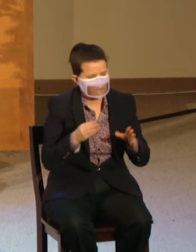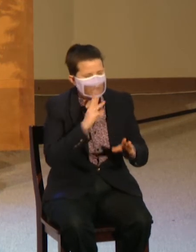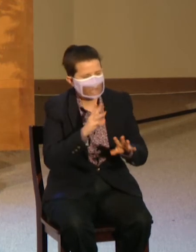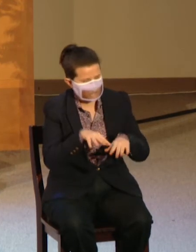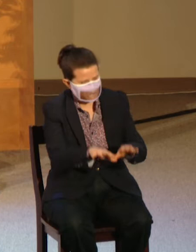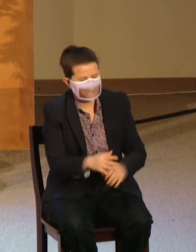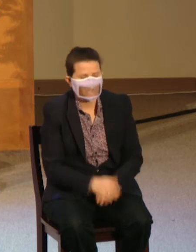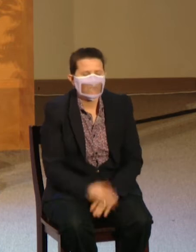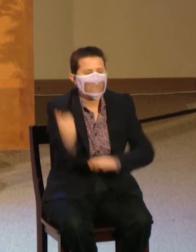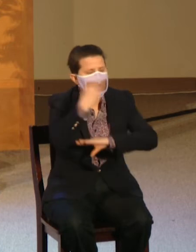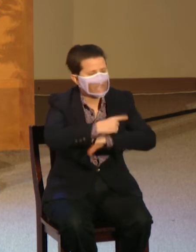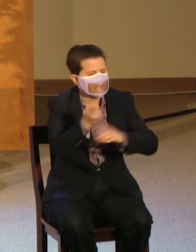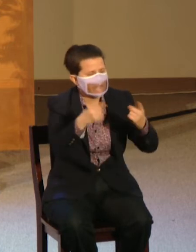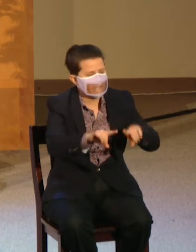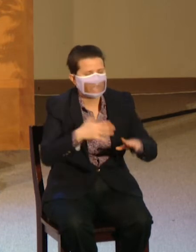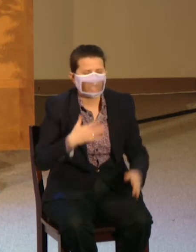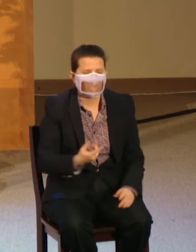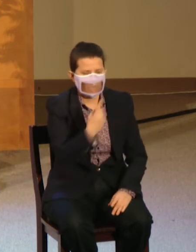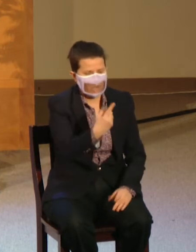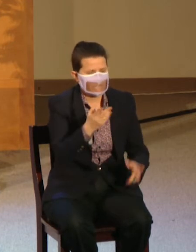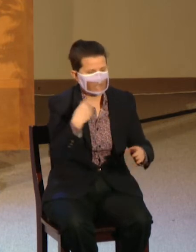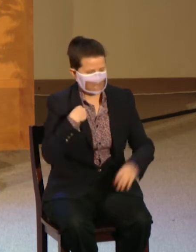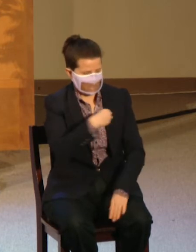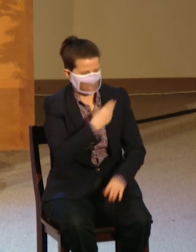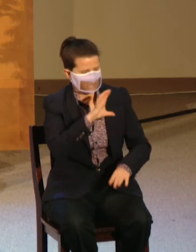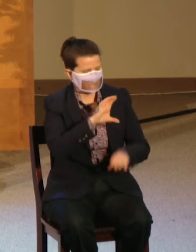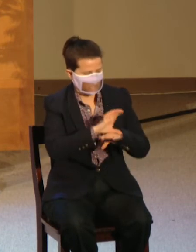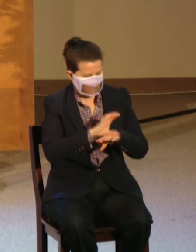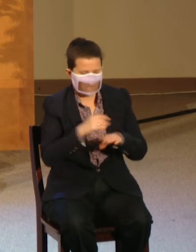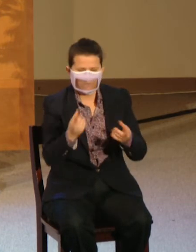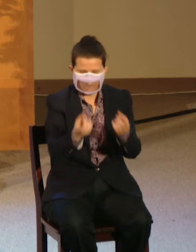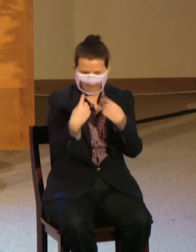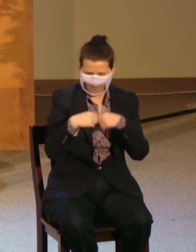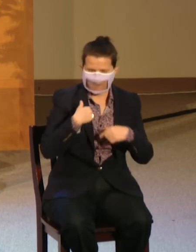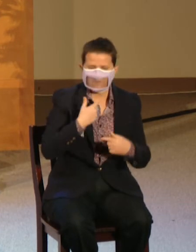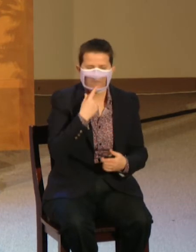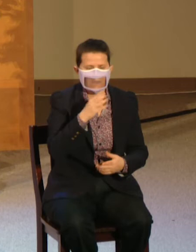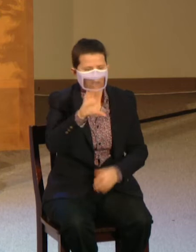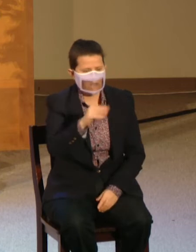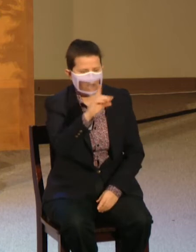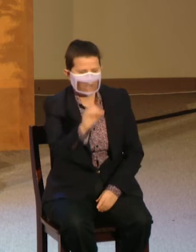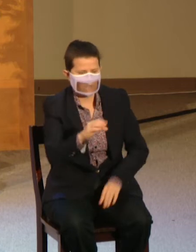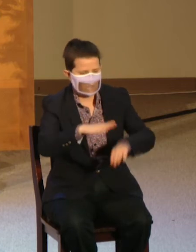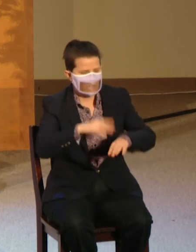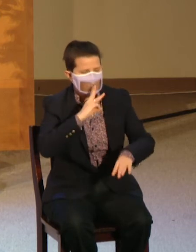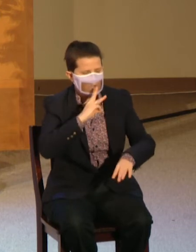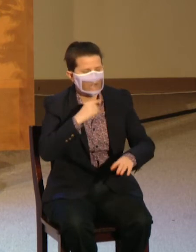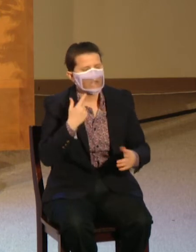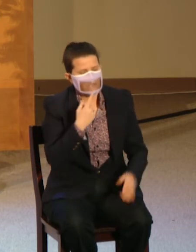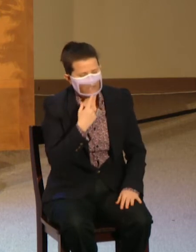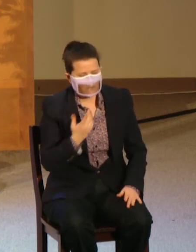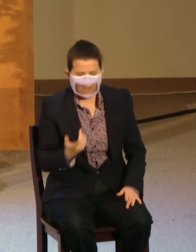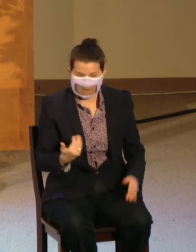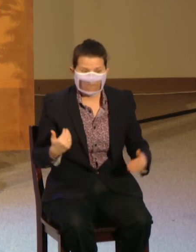to me, and he said he was moving to New Mexico, and he had a condo right on the water. He came from a